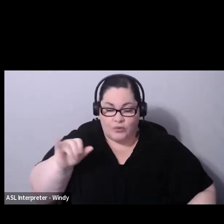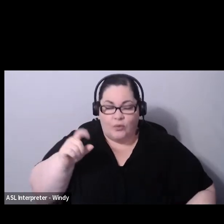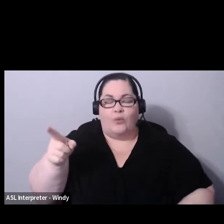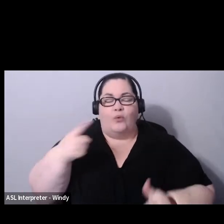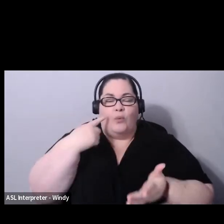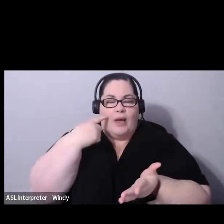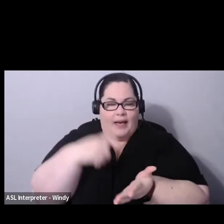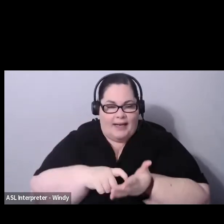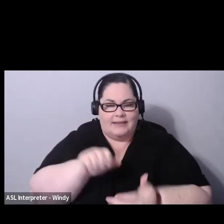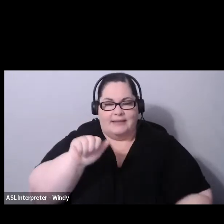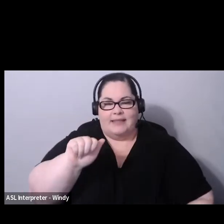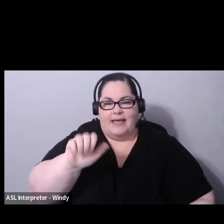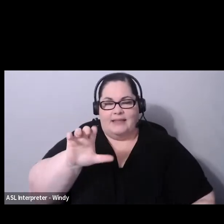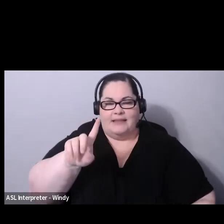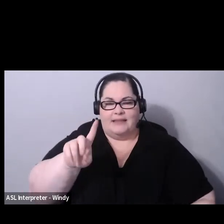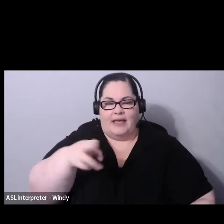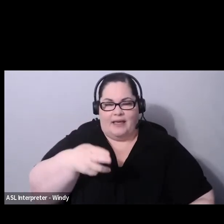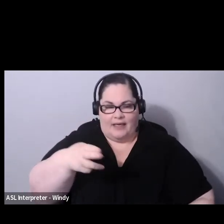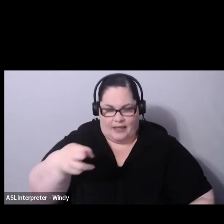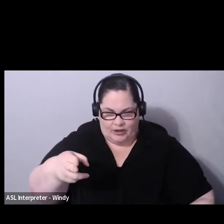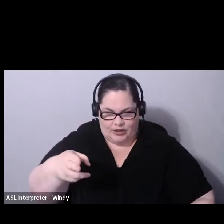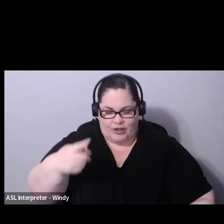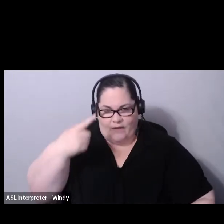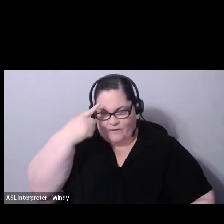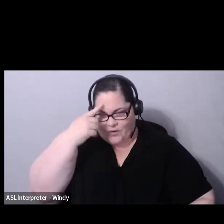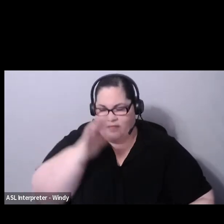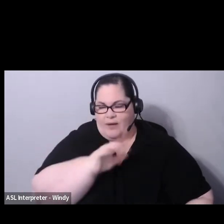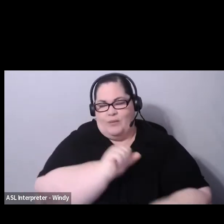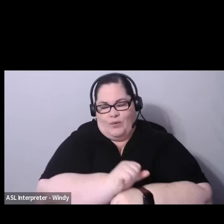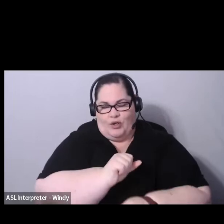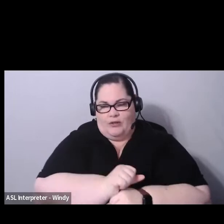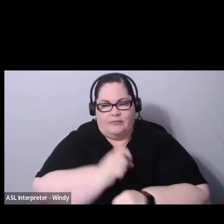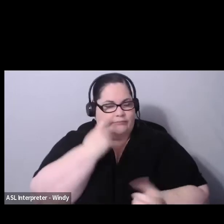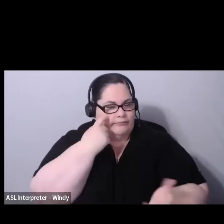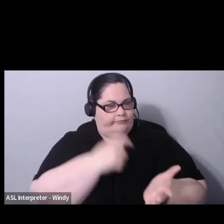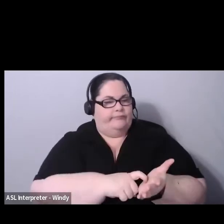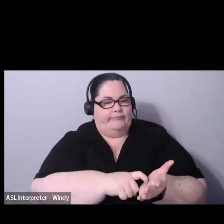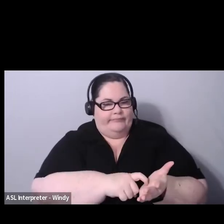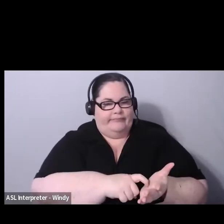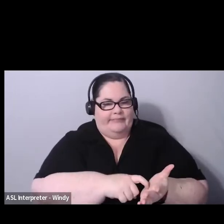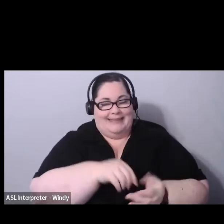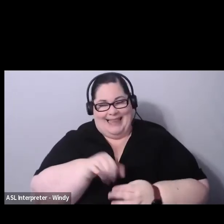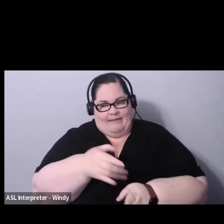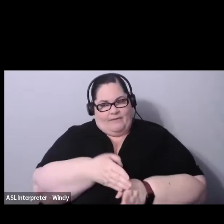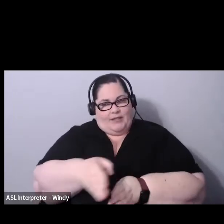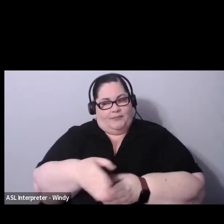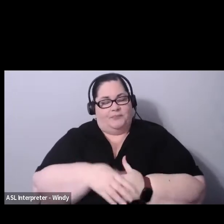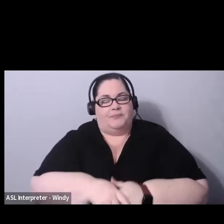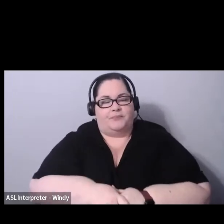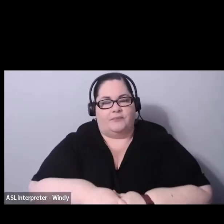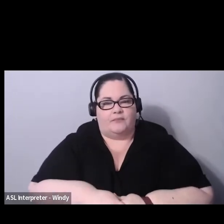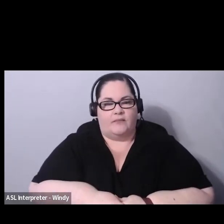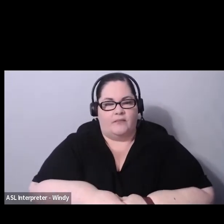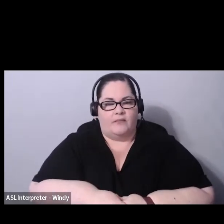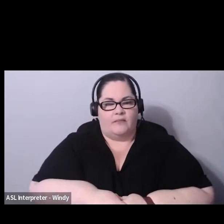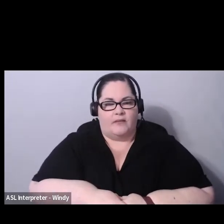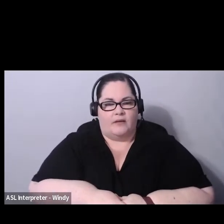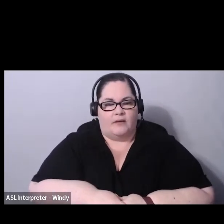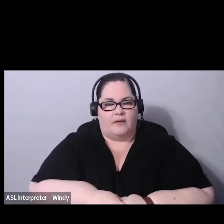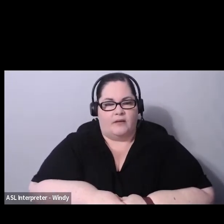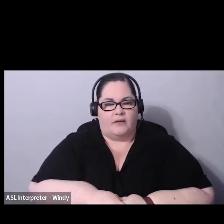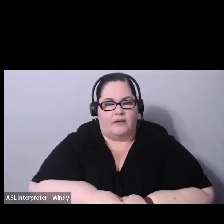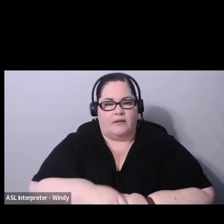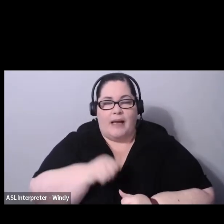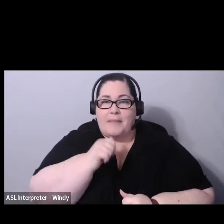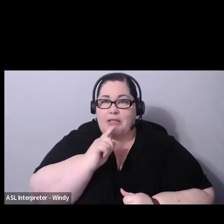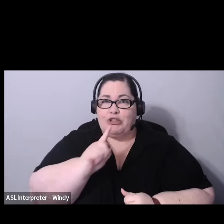recognized ACDHH for their work in this field. And I'm not sure exactly